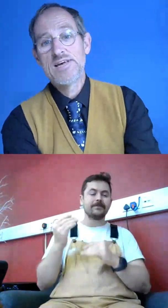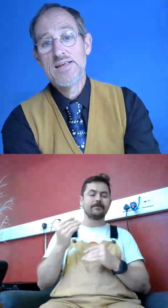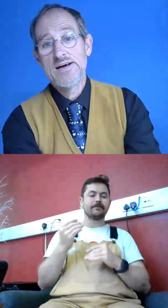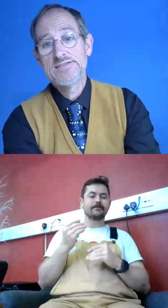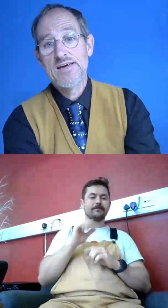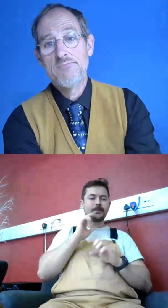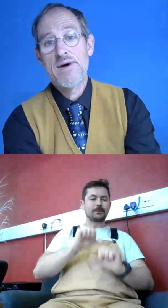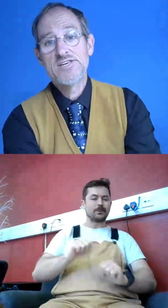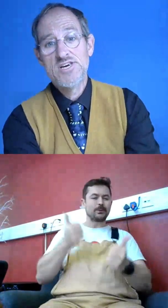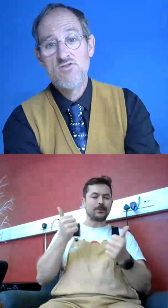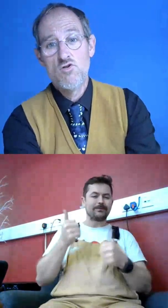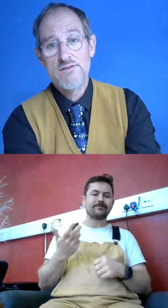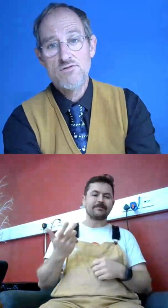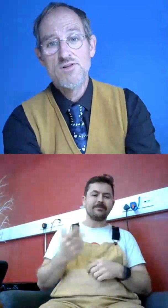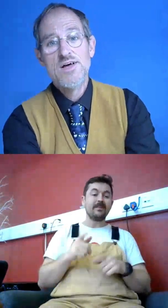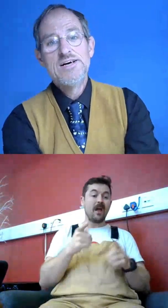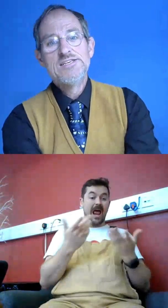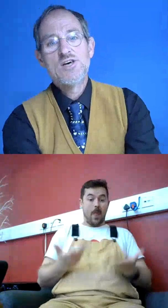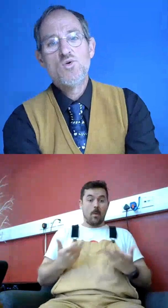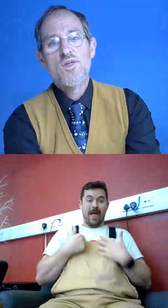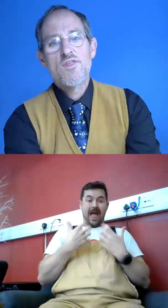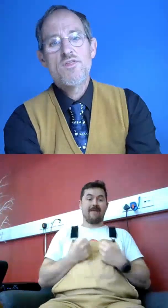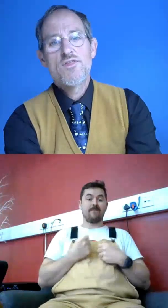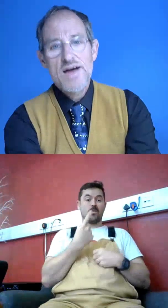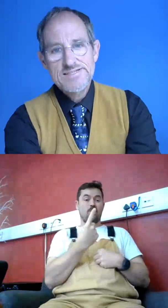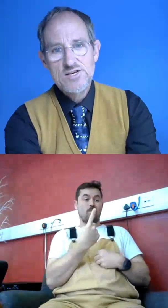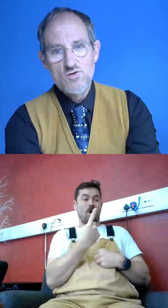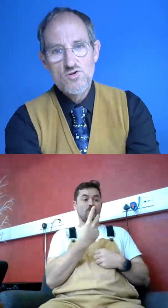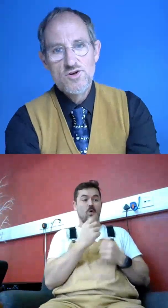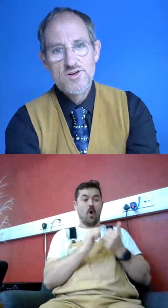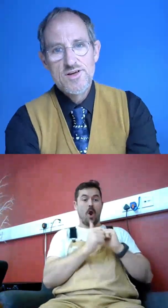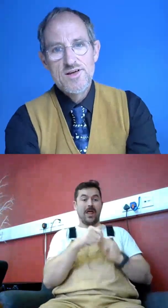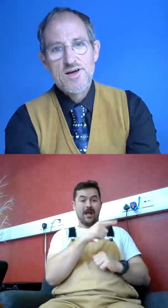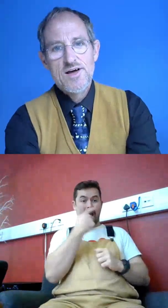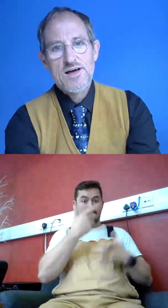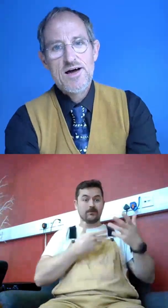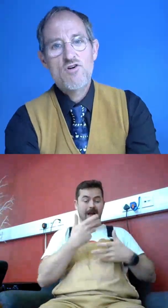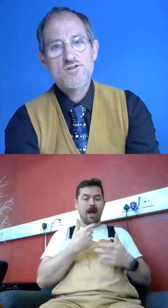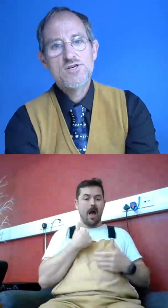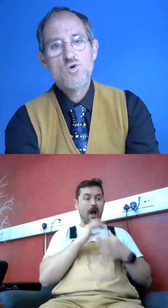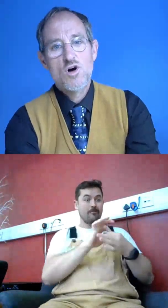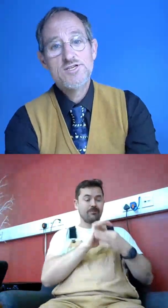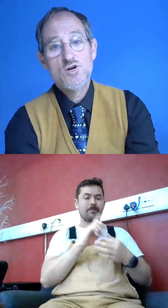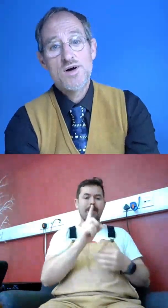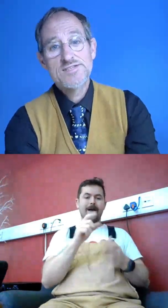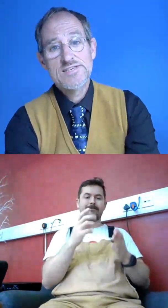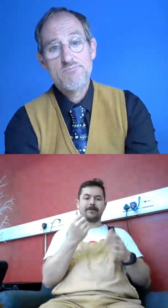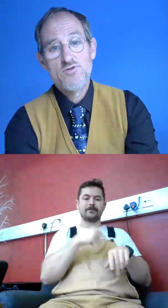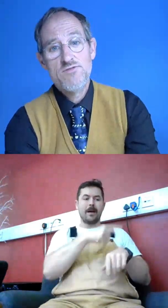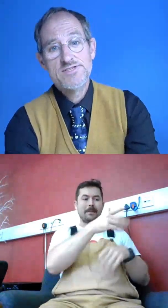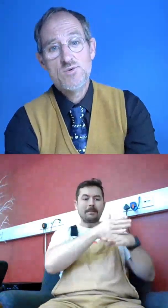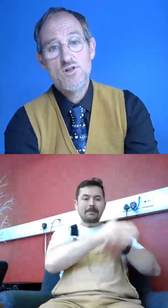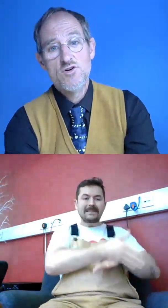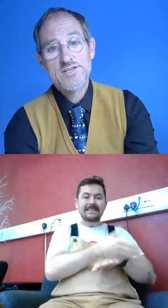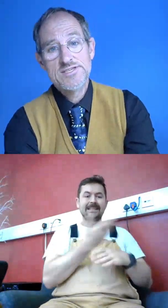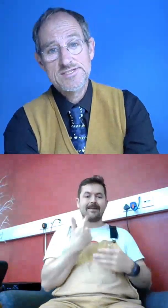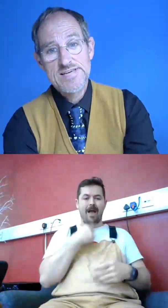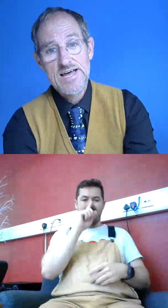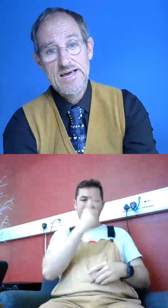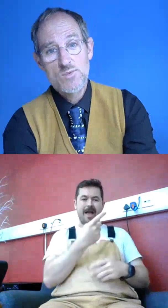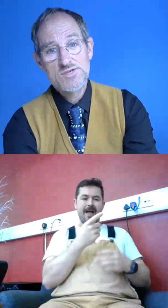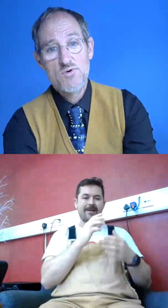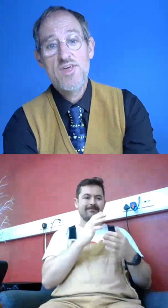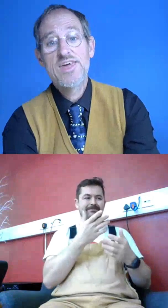that I'm particularly at a managerial level. So that's good. I've got 2 colleagues who, as I said previously, were